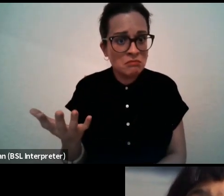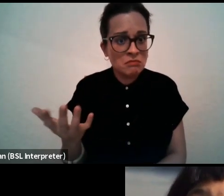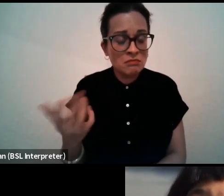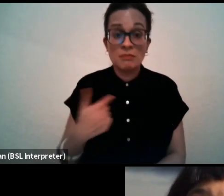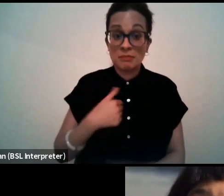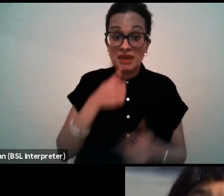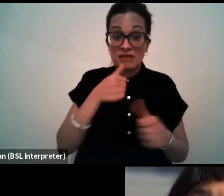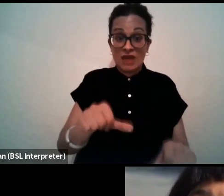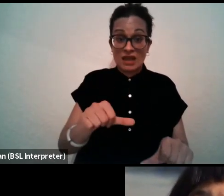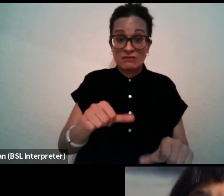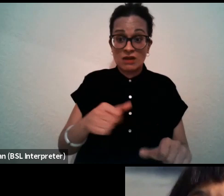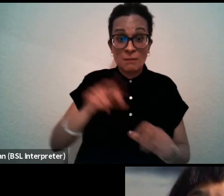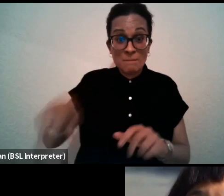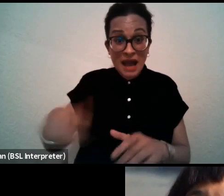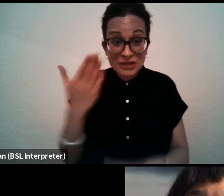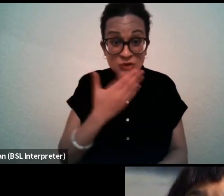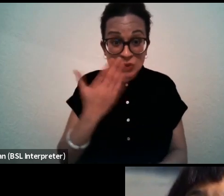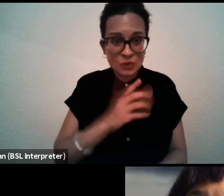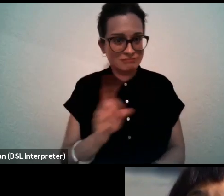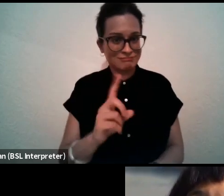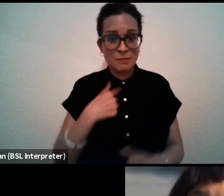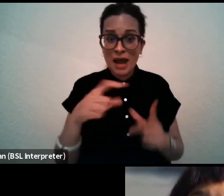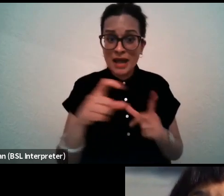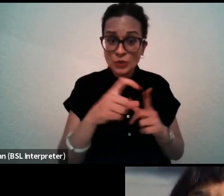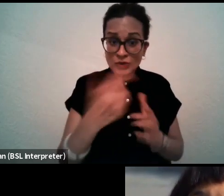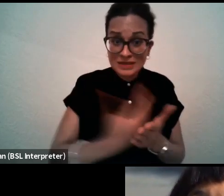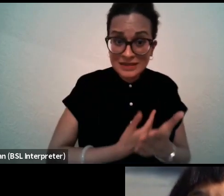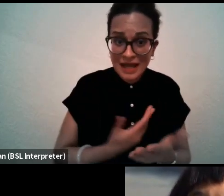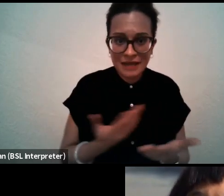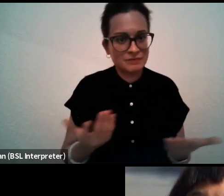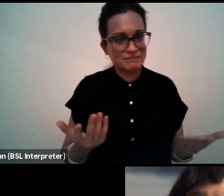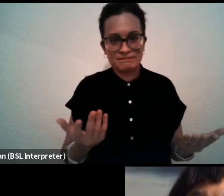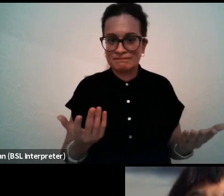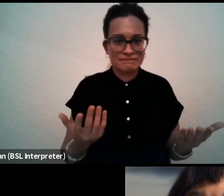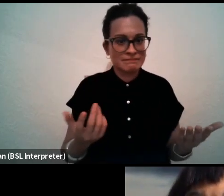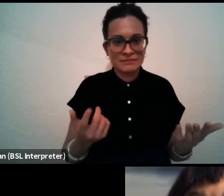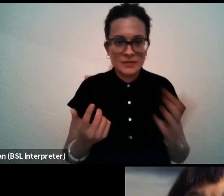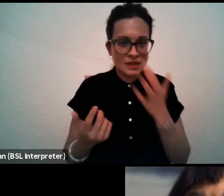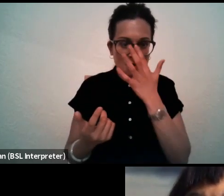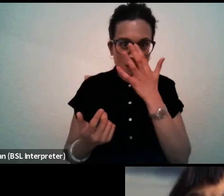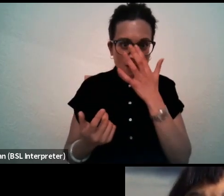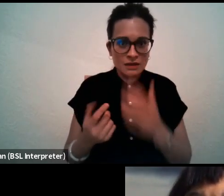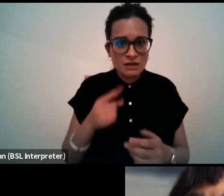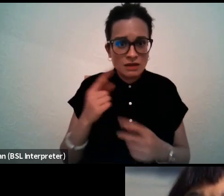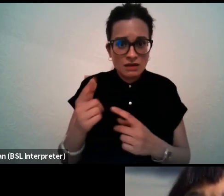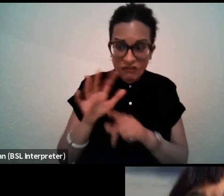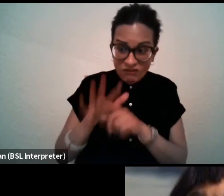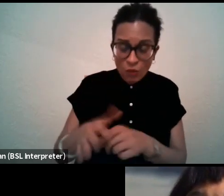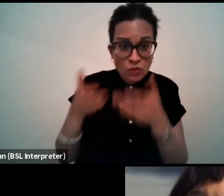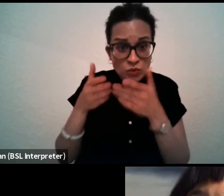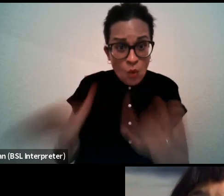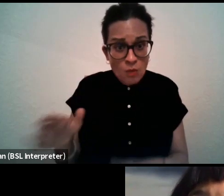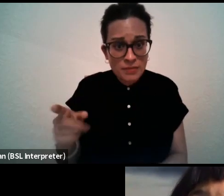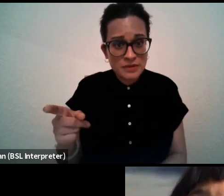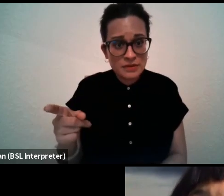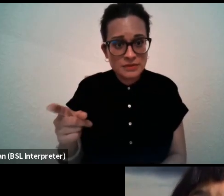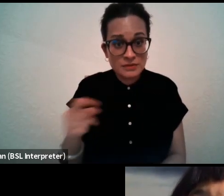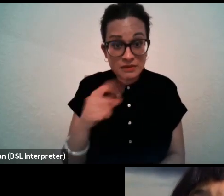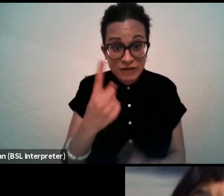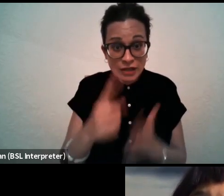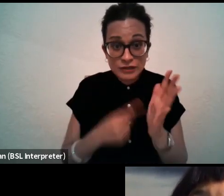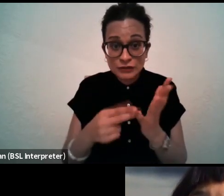that, because I don't think my daughter would be safe if the schools were forced into a wider reopening on the 1st of June.